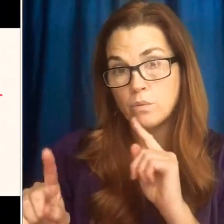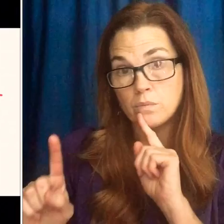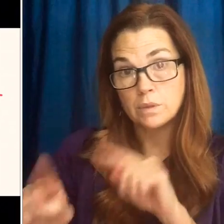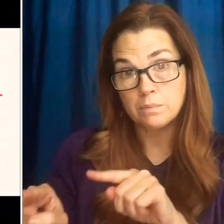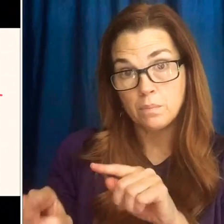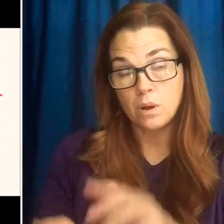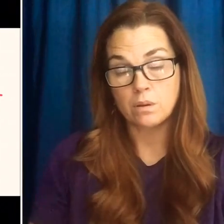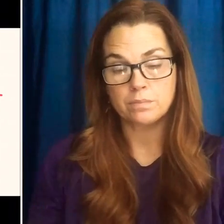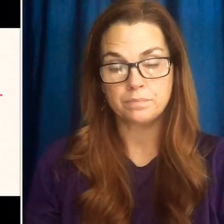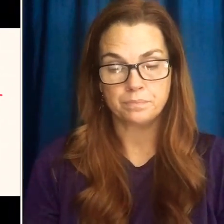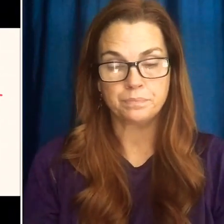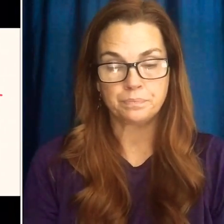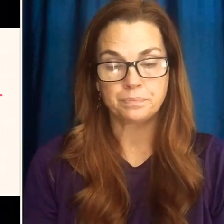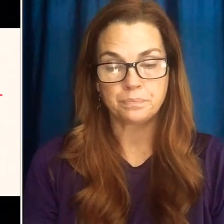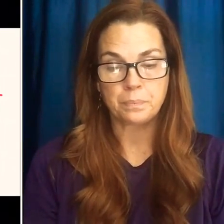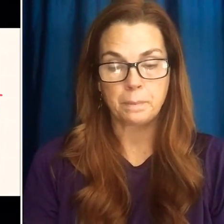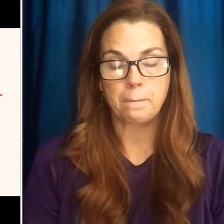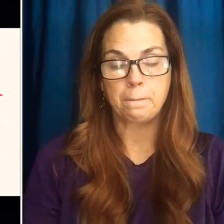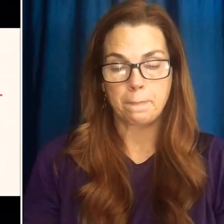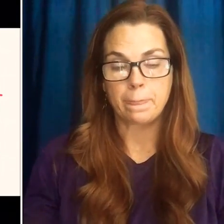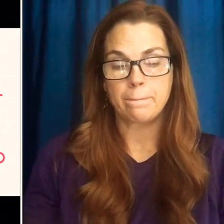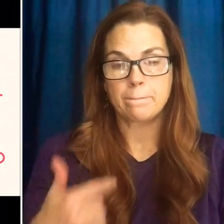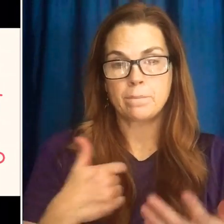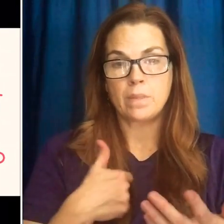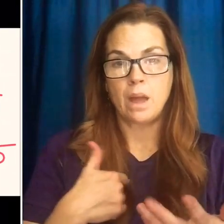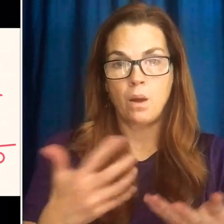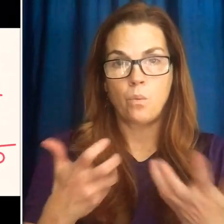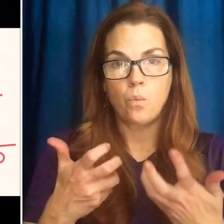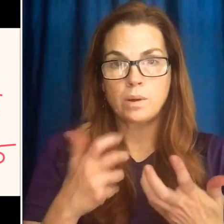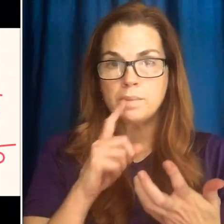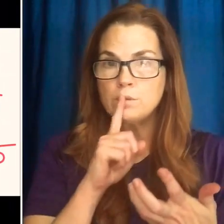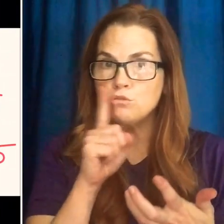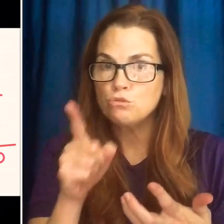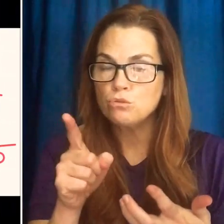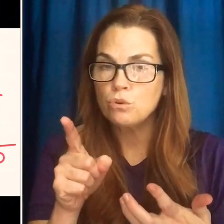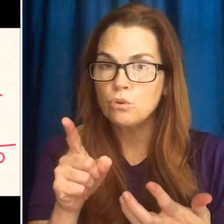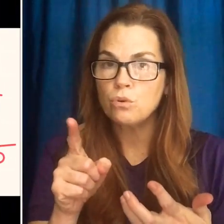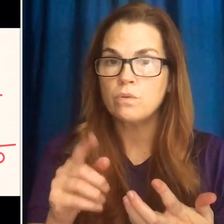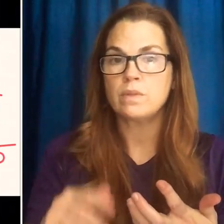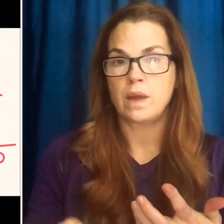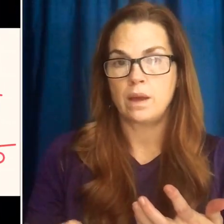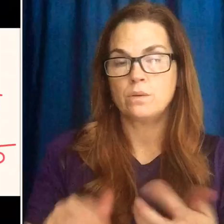put only the decimal value without including the whole number.